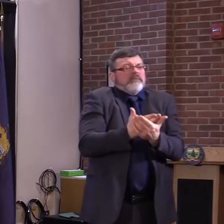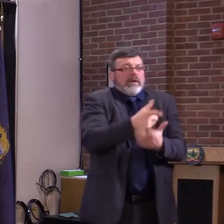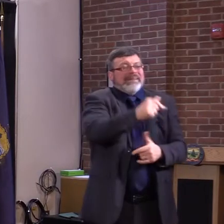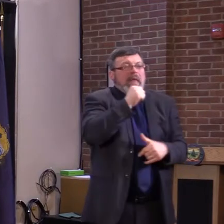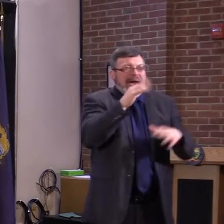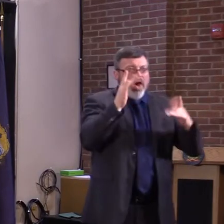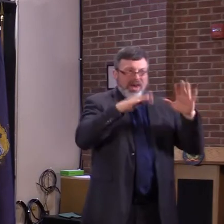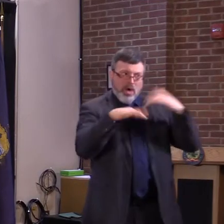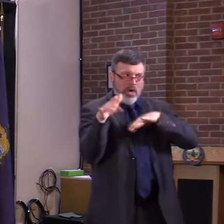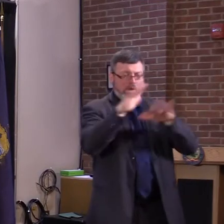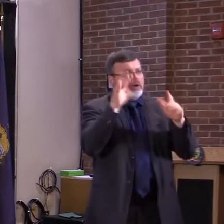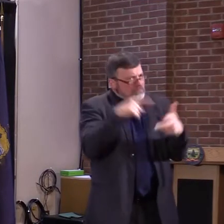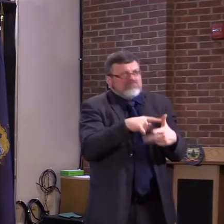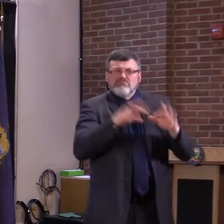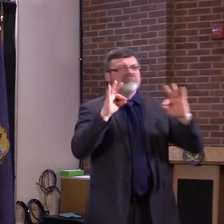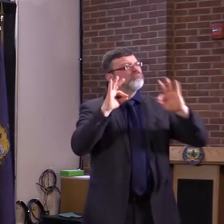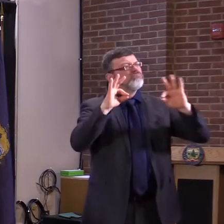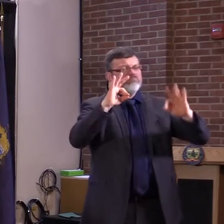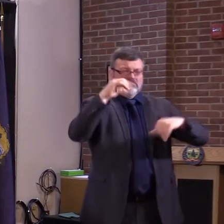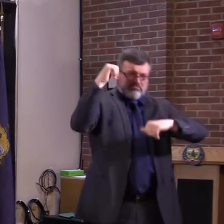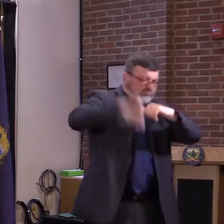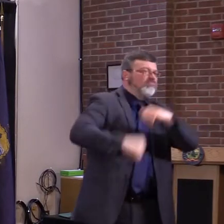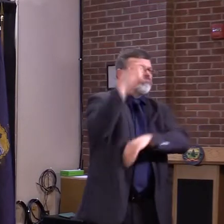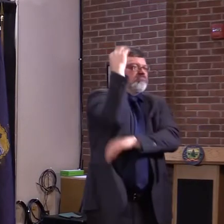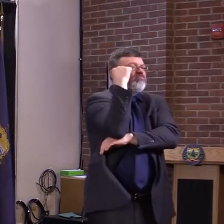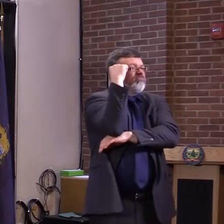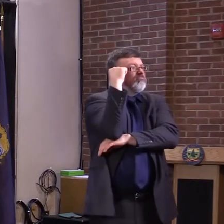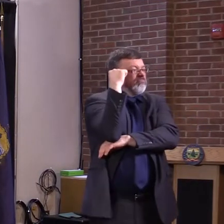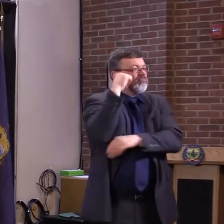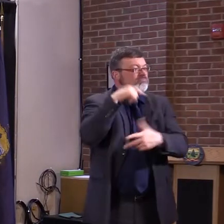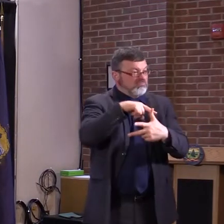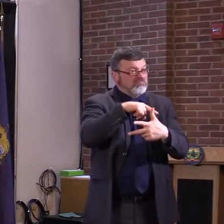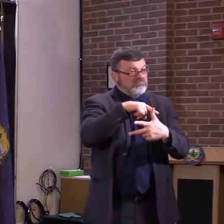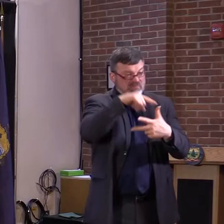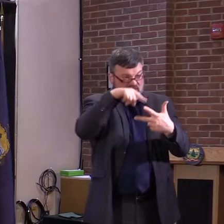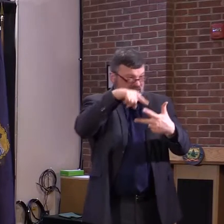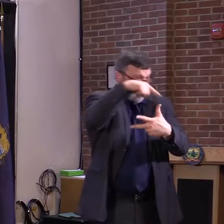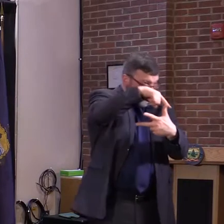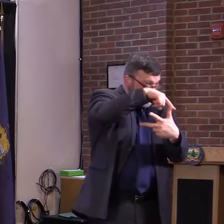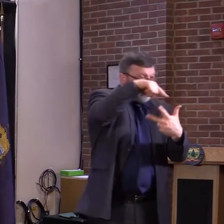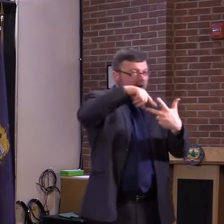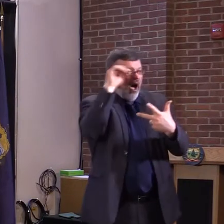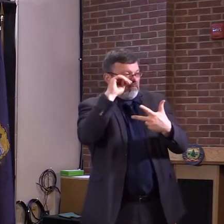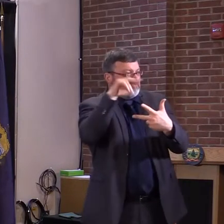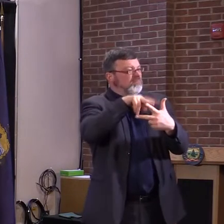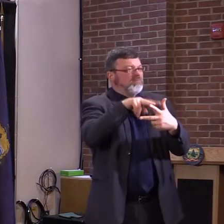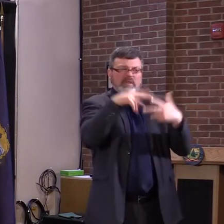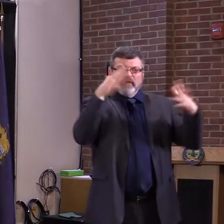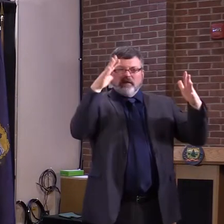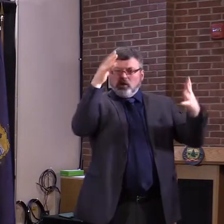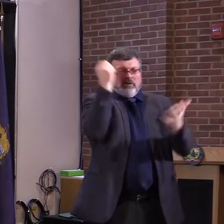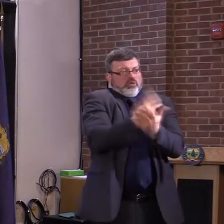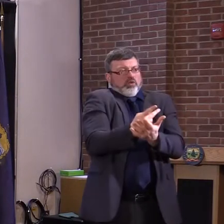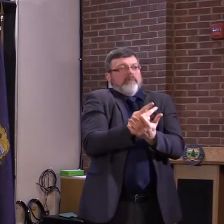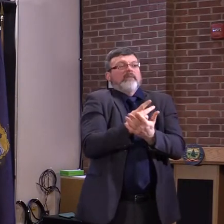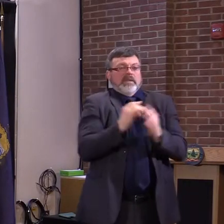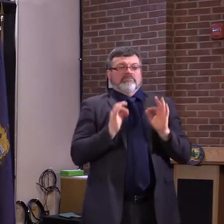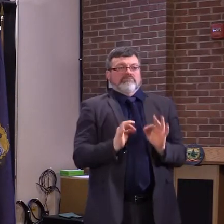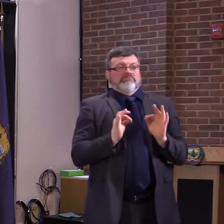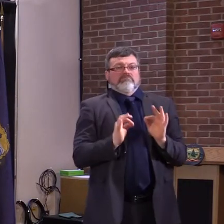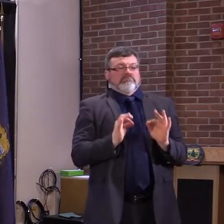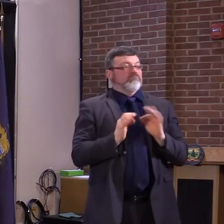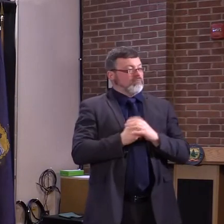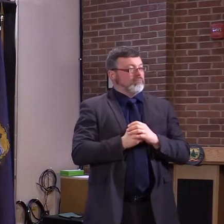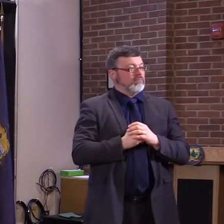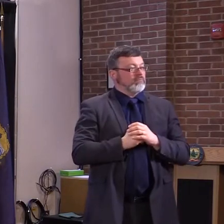can have even greater confidence that these two approved COVID-19 vaccines have cleared